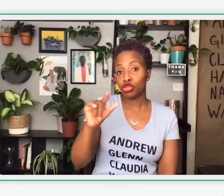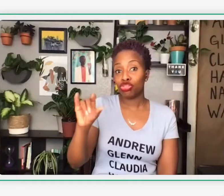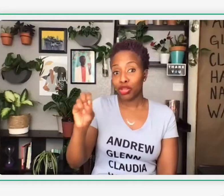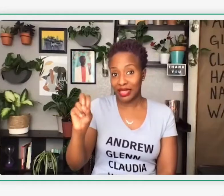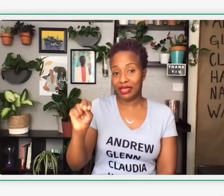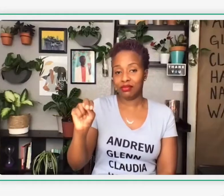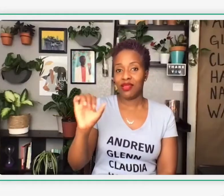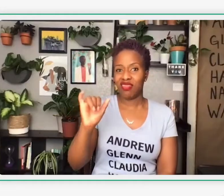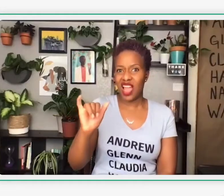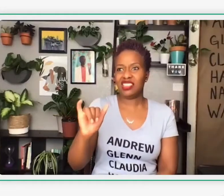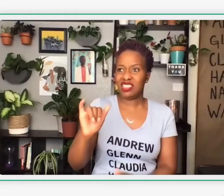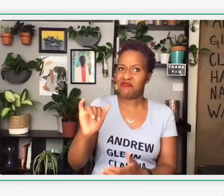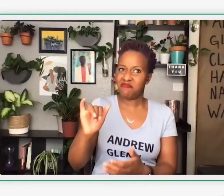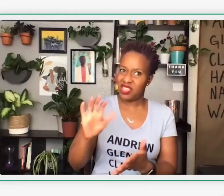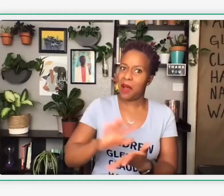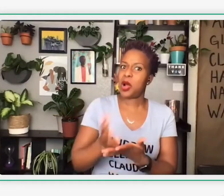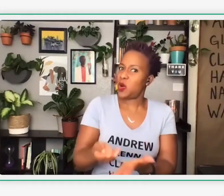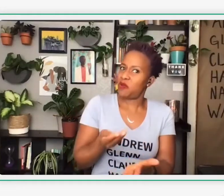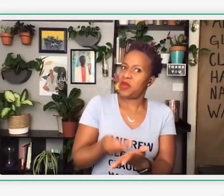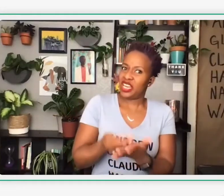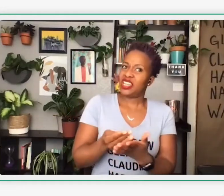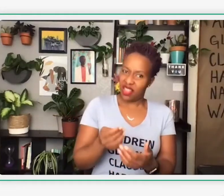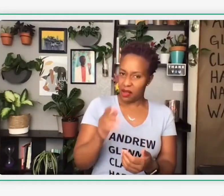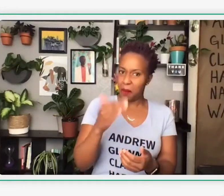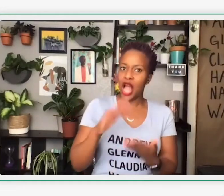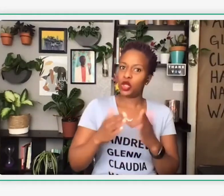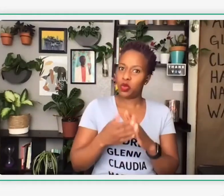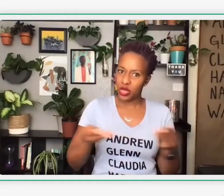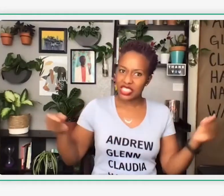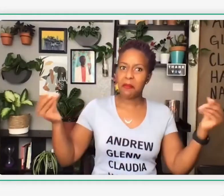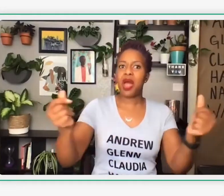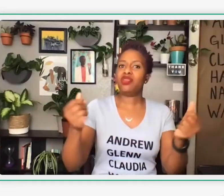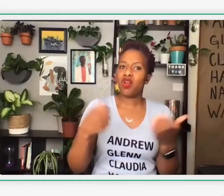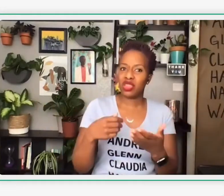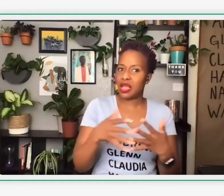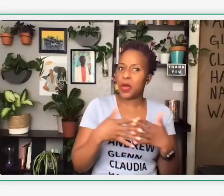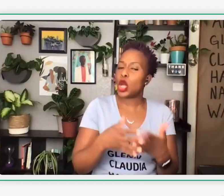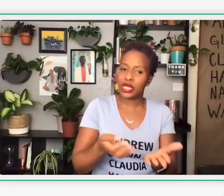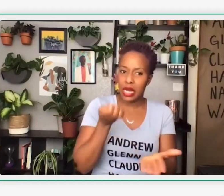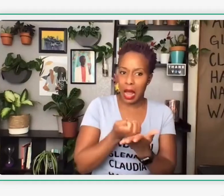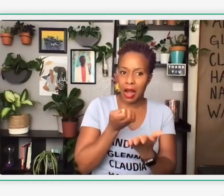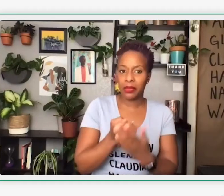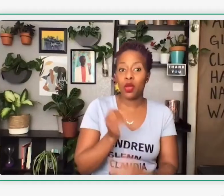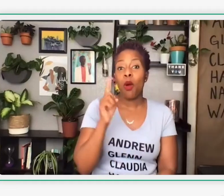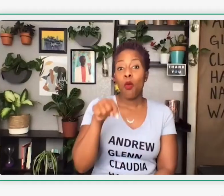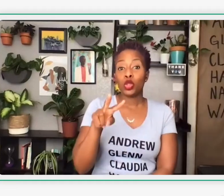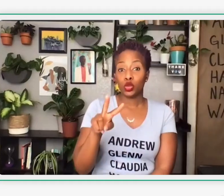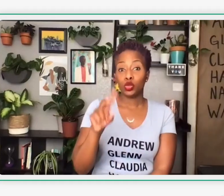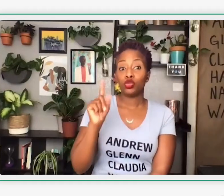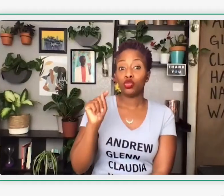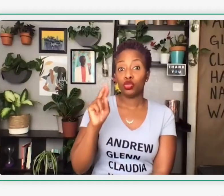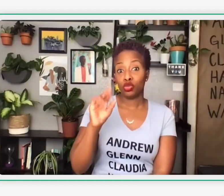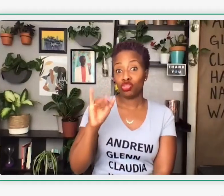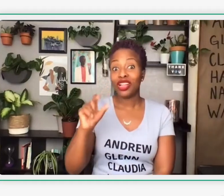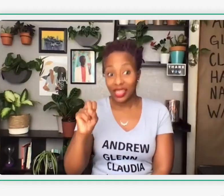was $1.2 trillion. That is a big amount of money that the